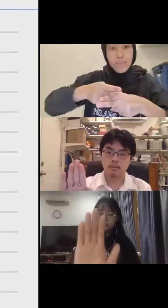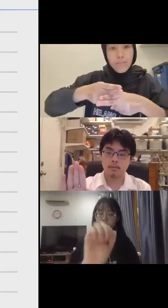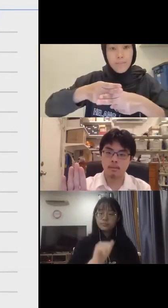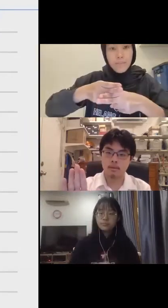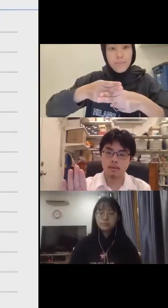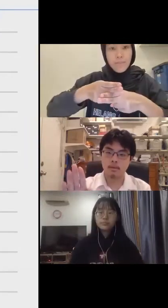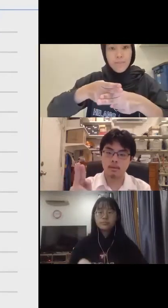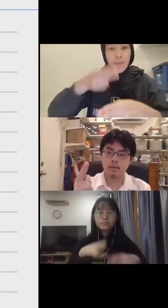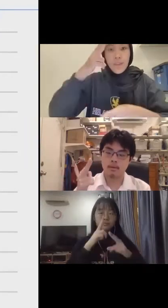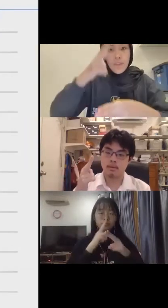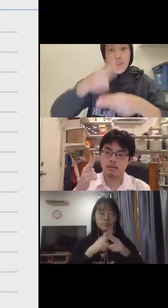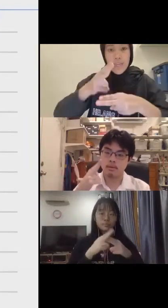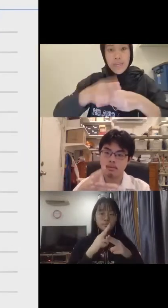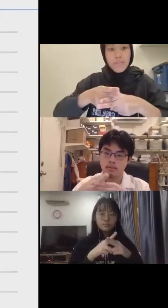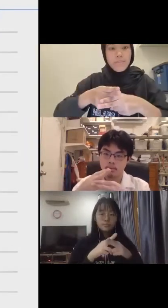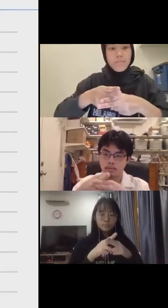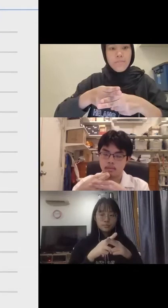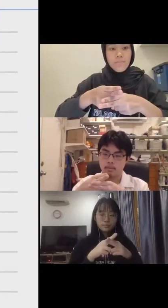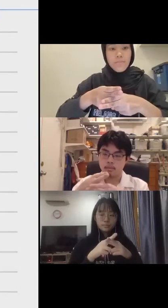name,